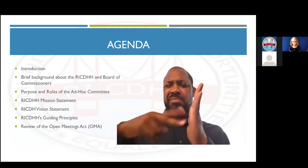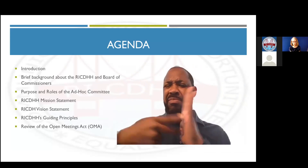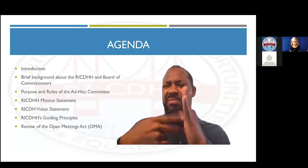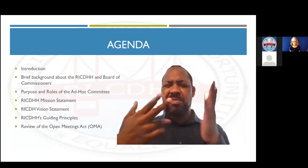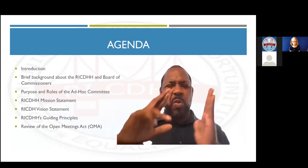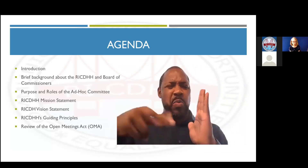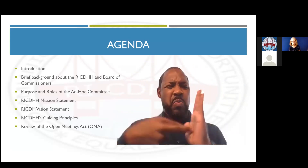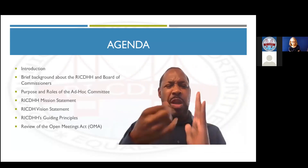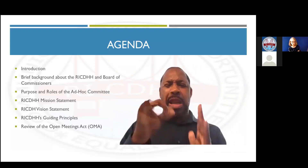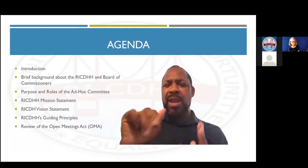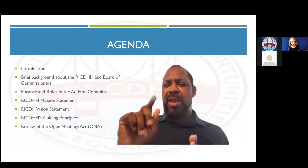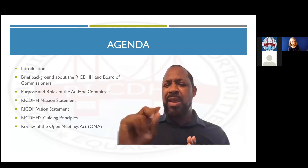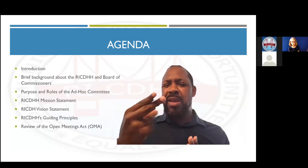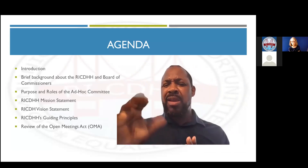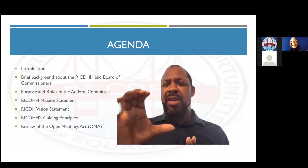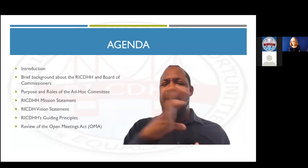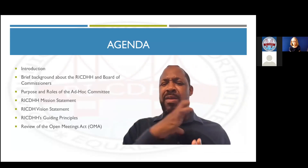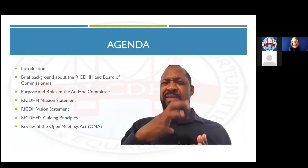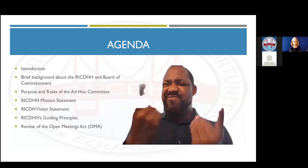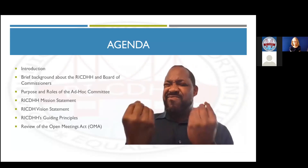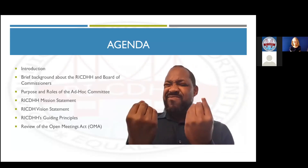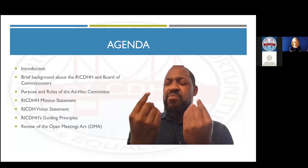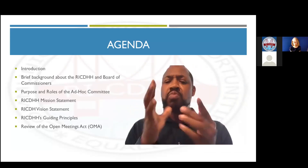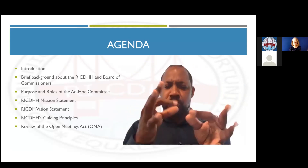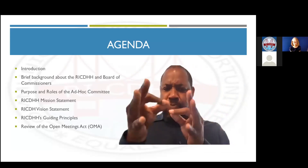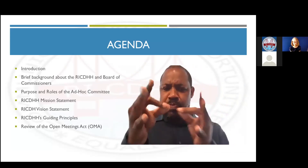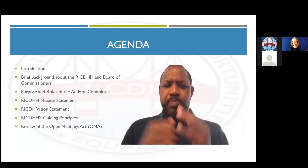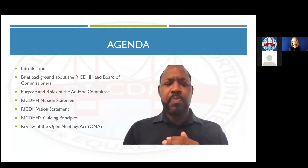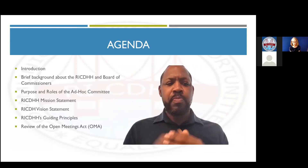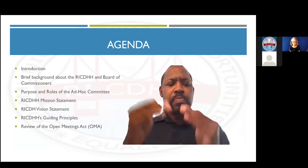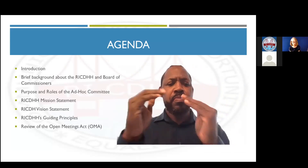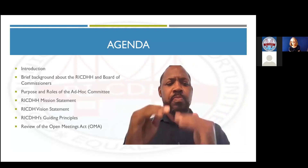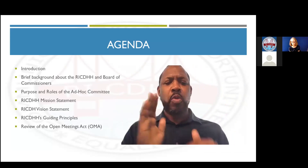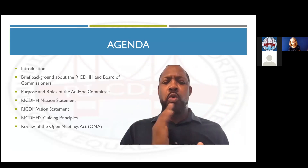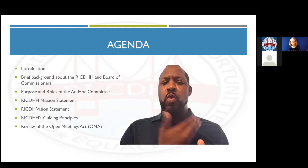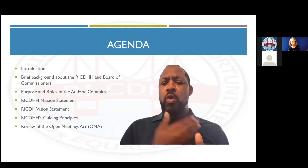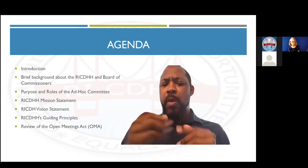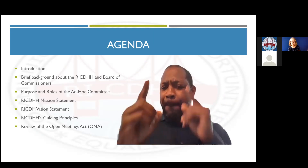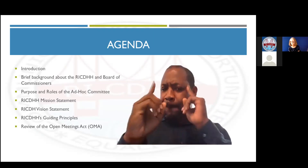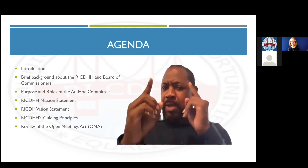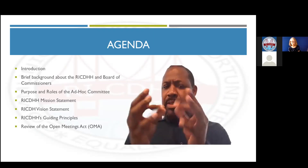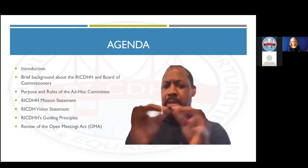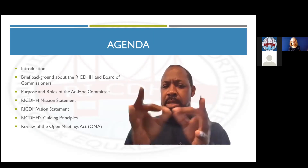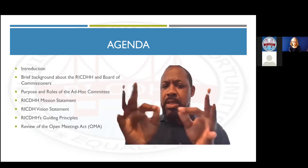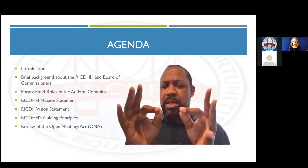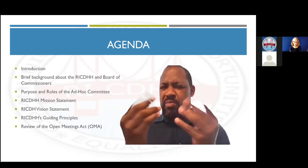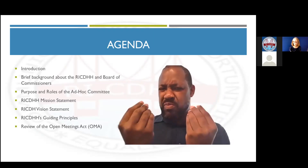those roles and responsibilities. We'll talk about the purpose of this ad hoc committee. I'll share our